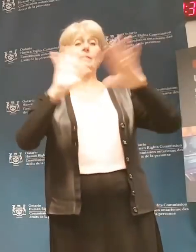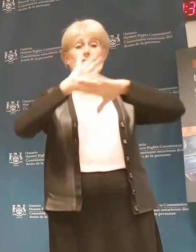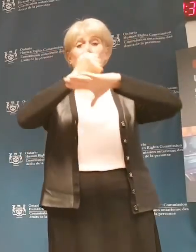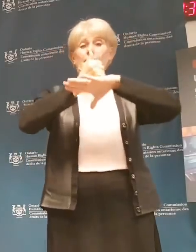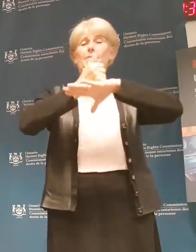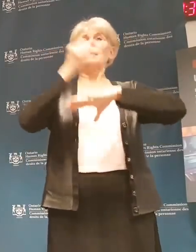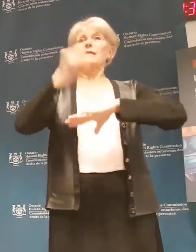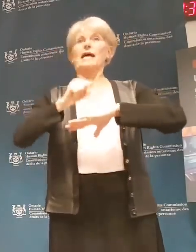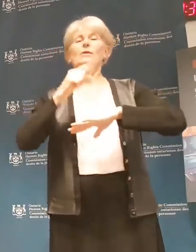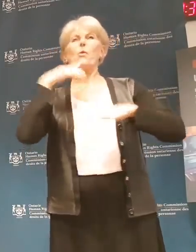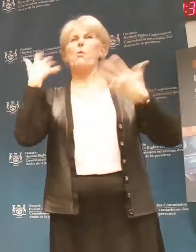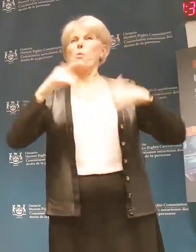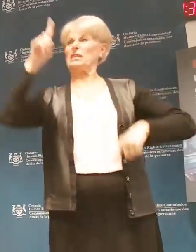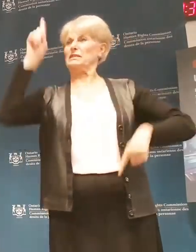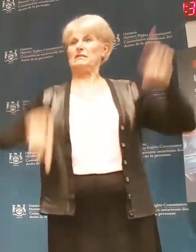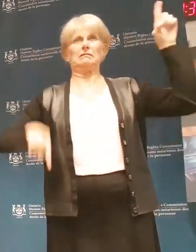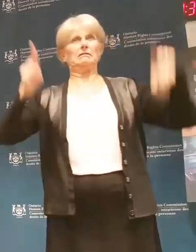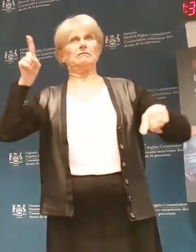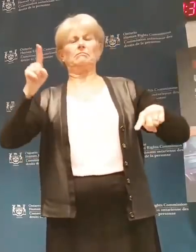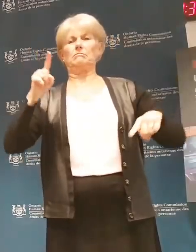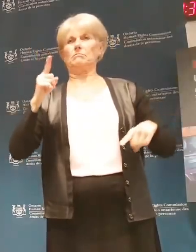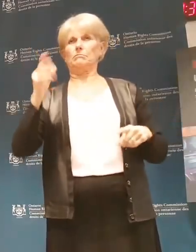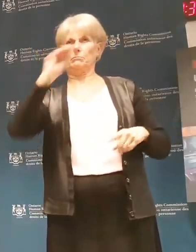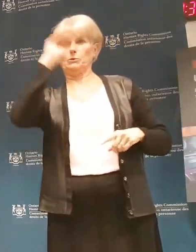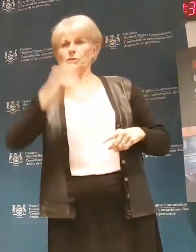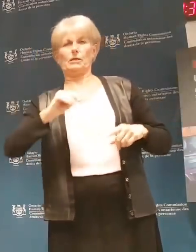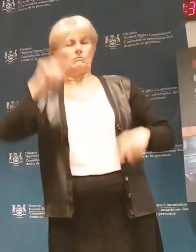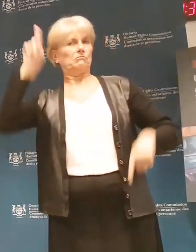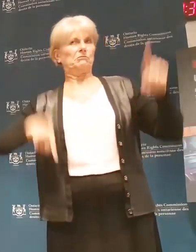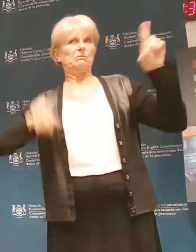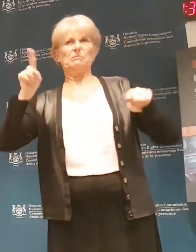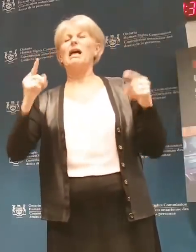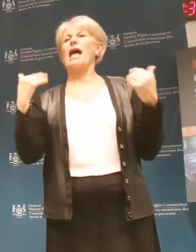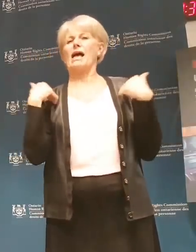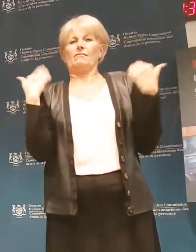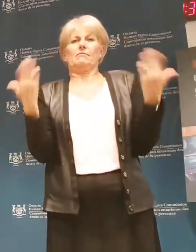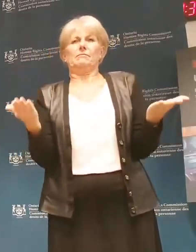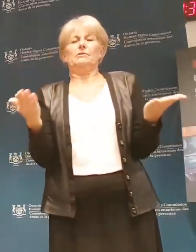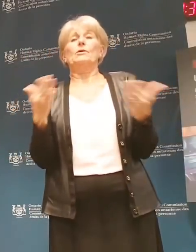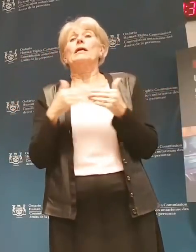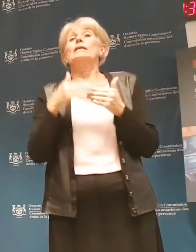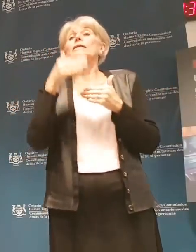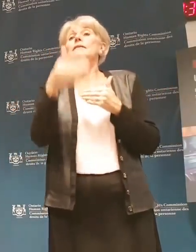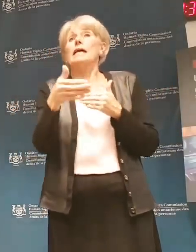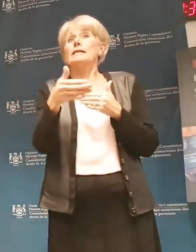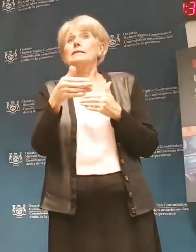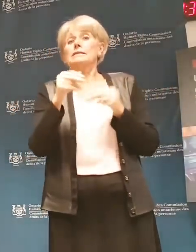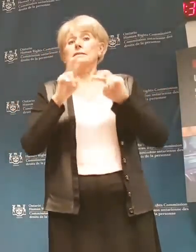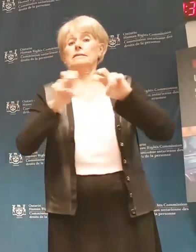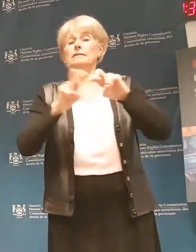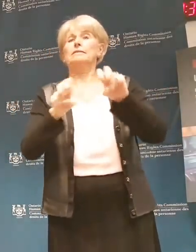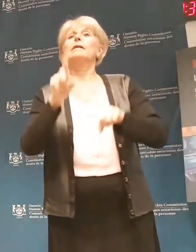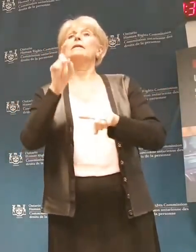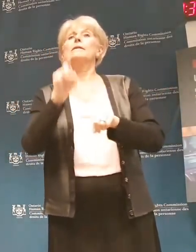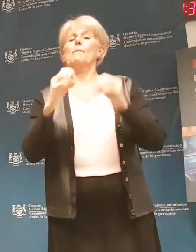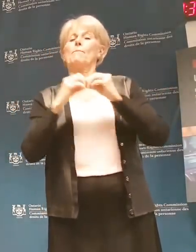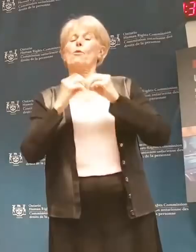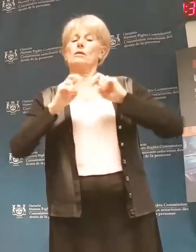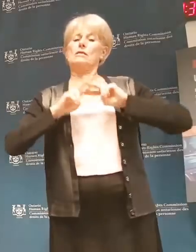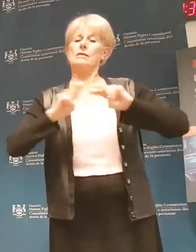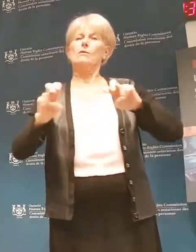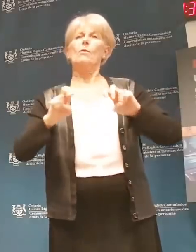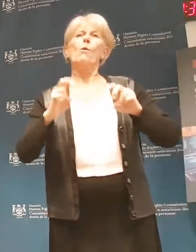established that these gross disparities and disproportionalities exist. The next step in the analysis is going to try